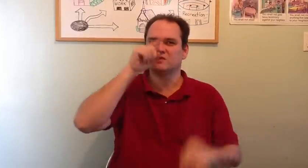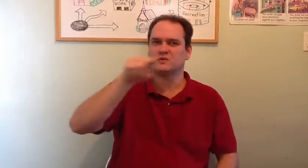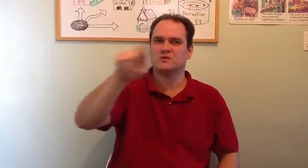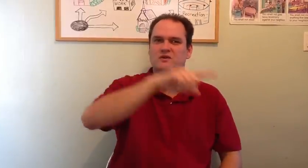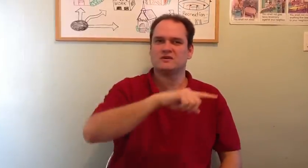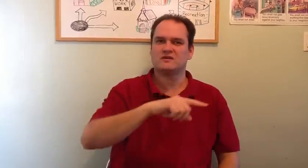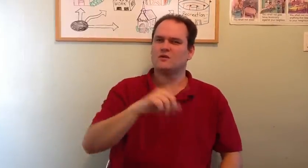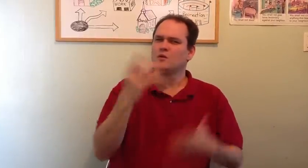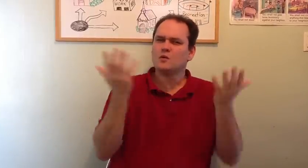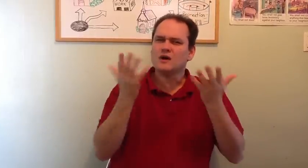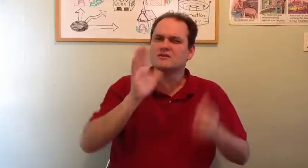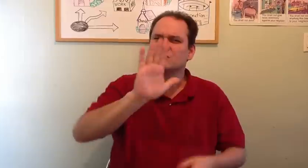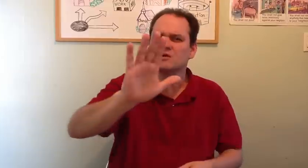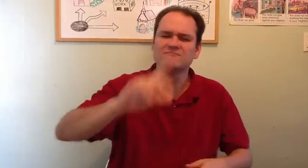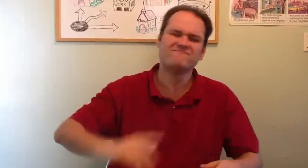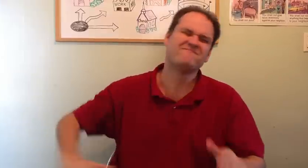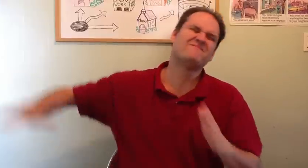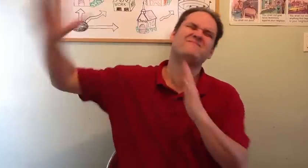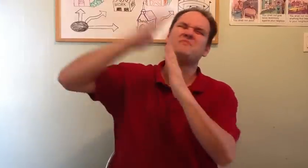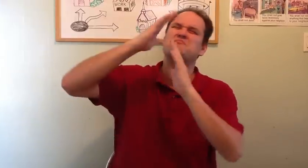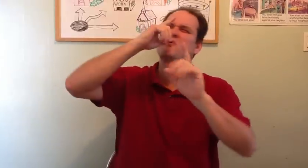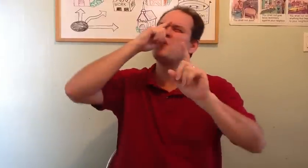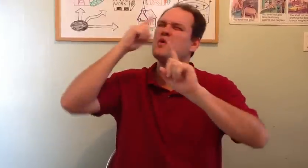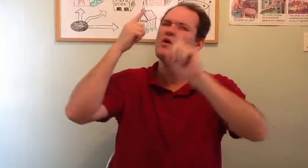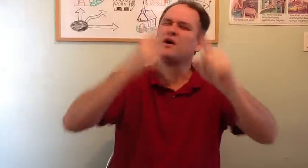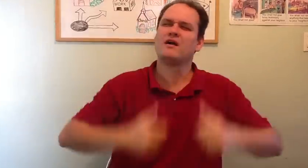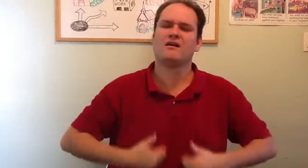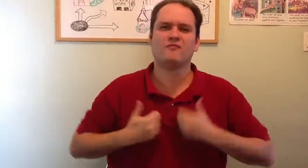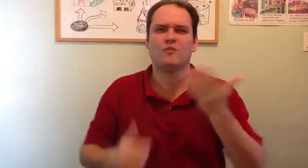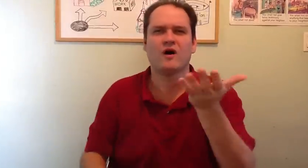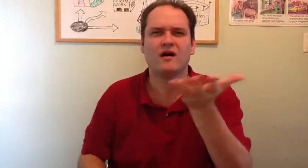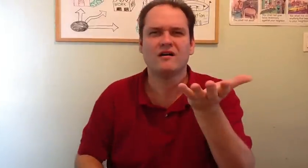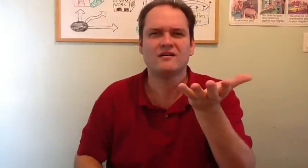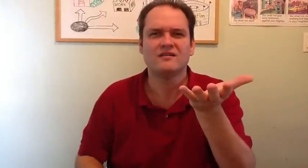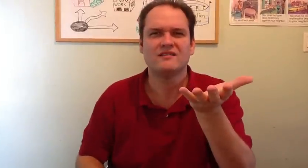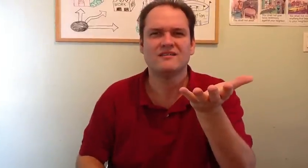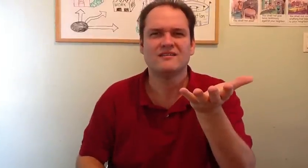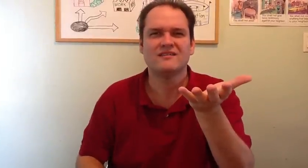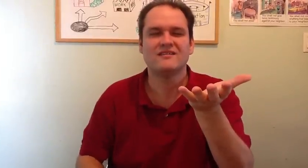That's what we should present. What is your chief end in life?